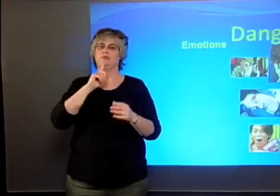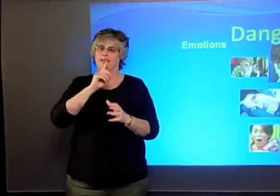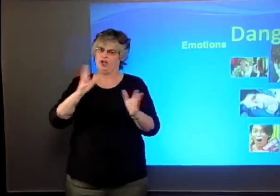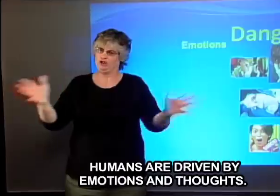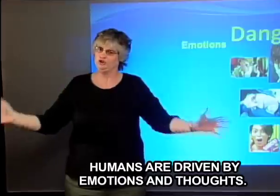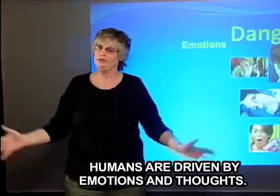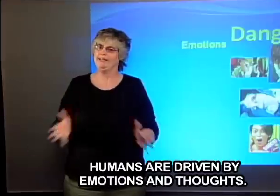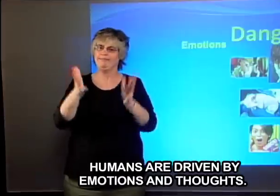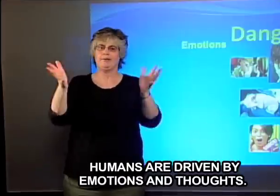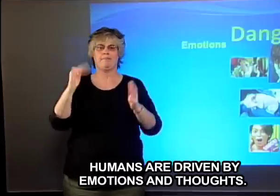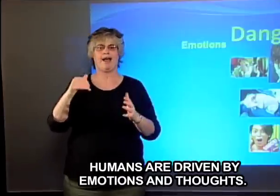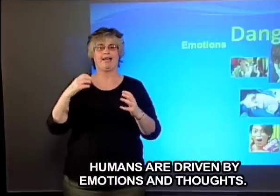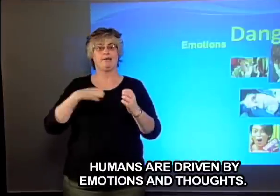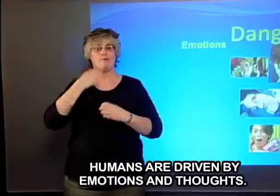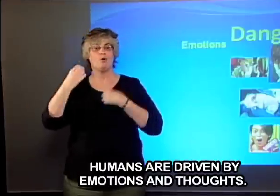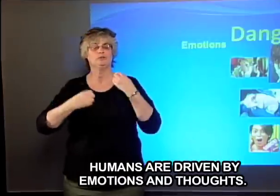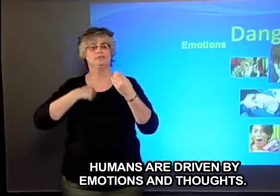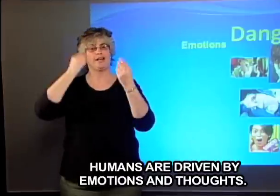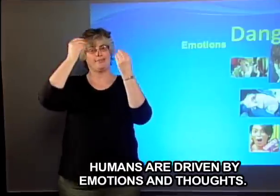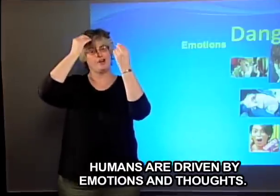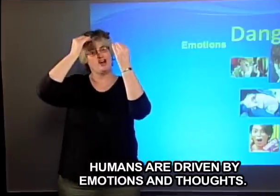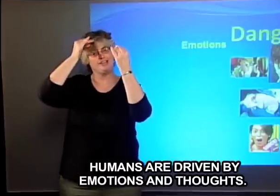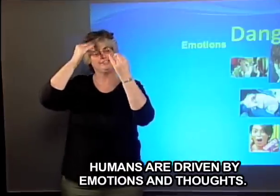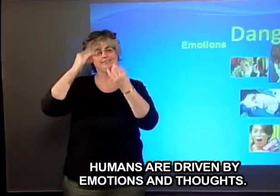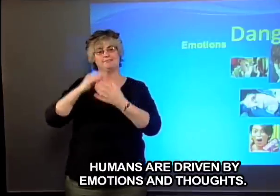Humans are driven by emotions and thoughts.